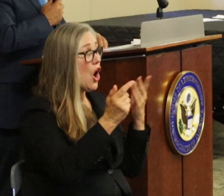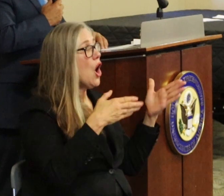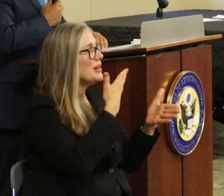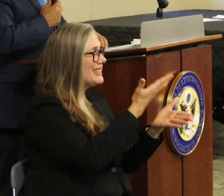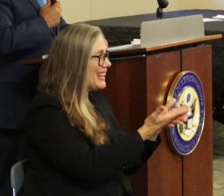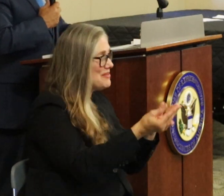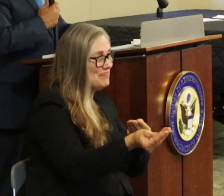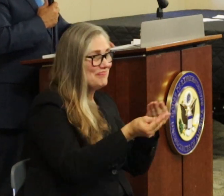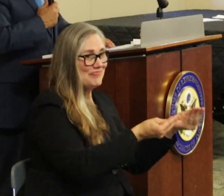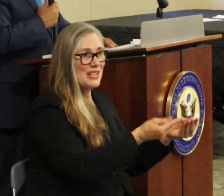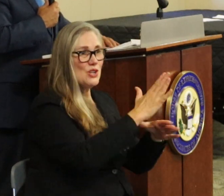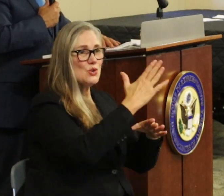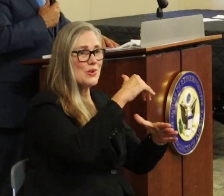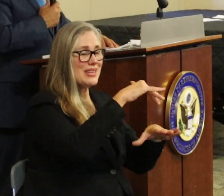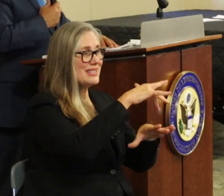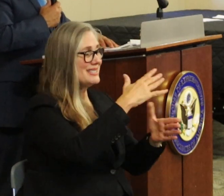Coast.